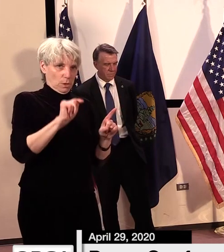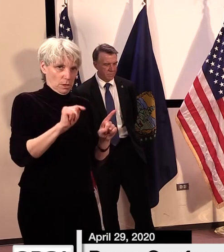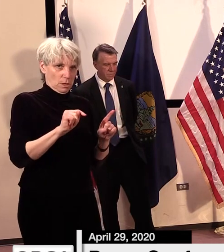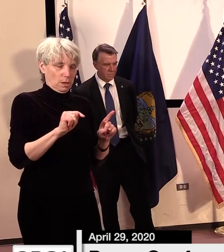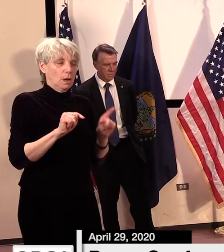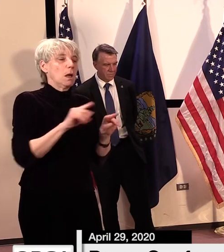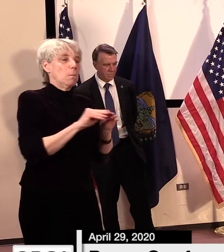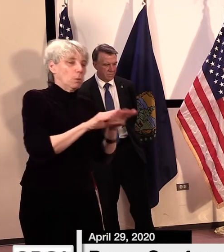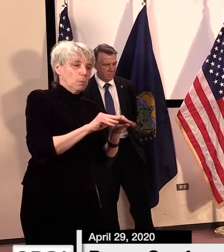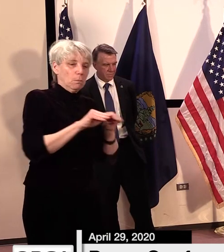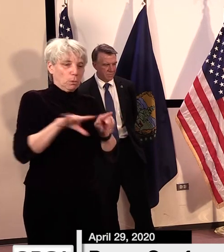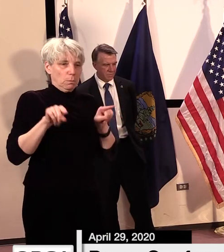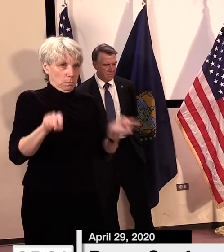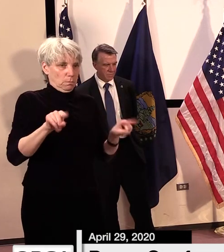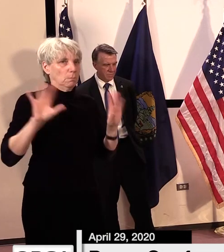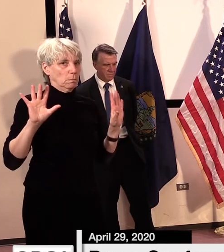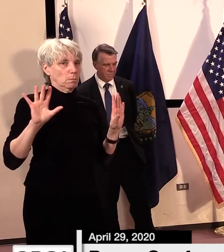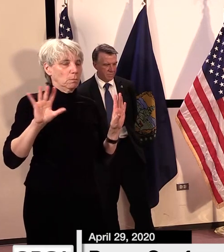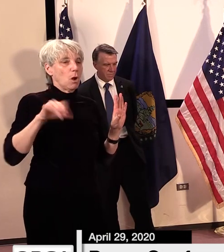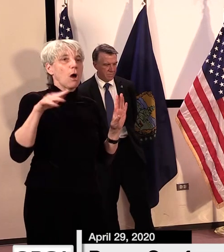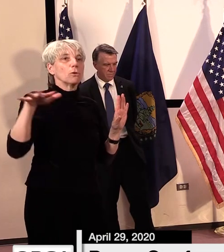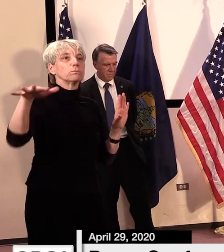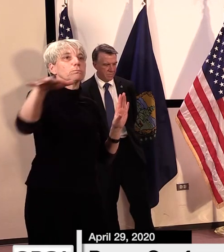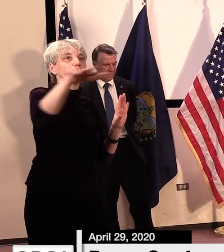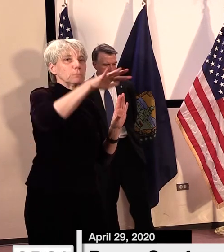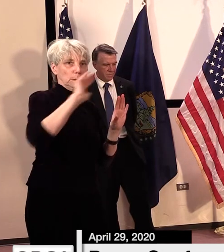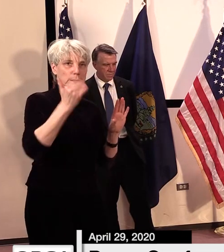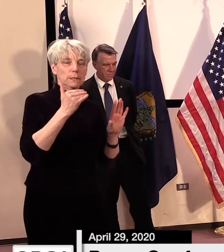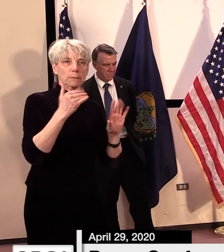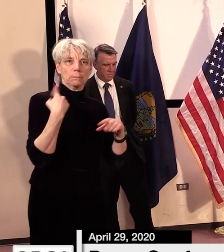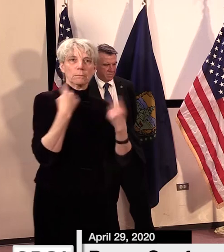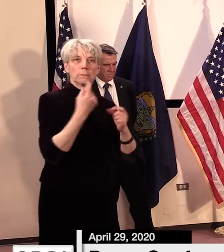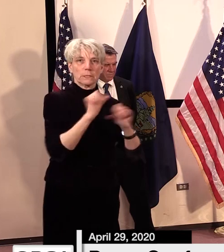at this time. And some of the